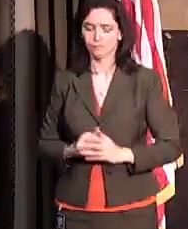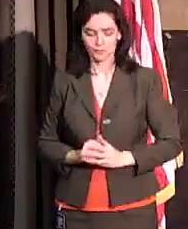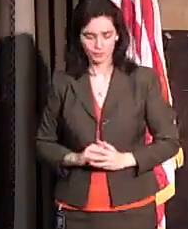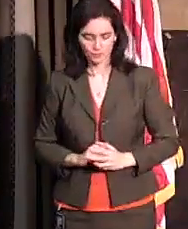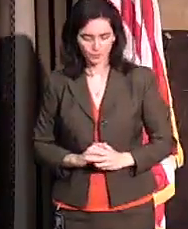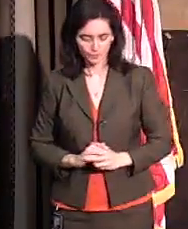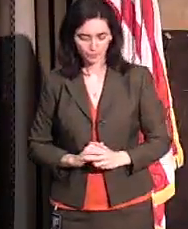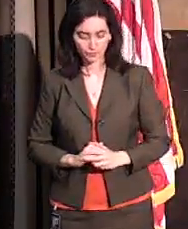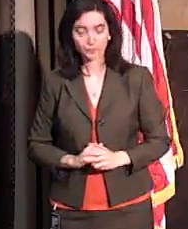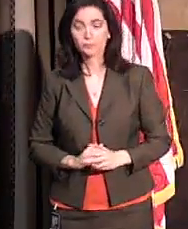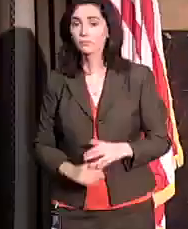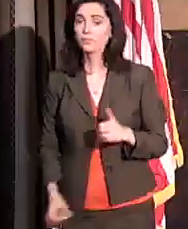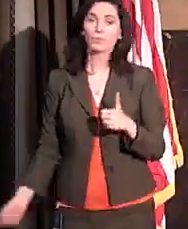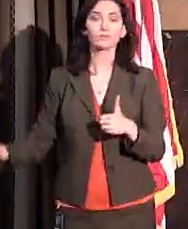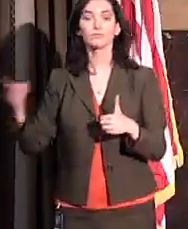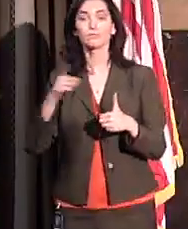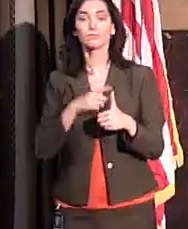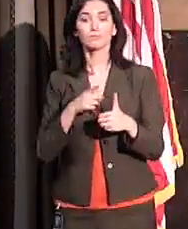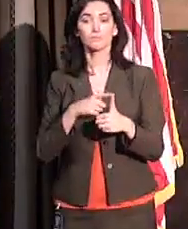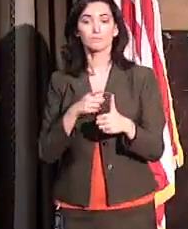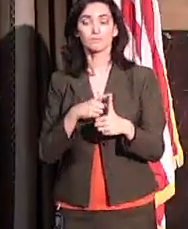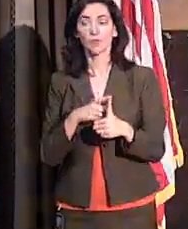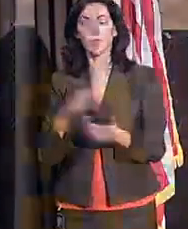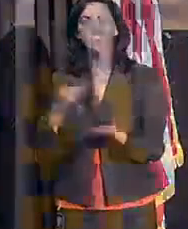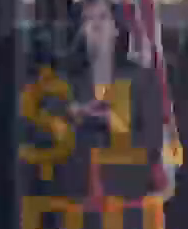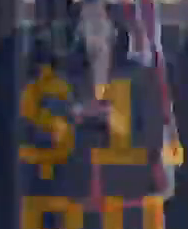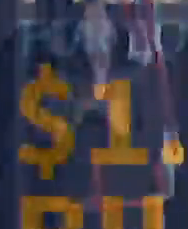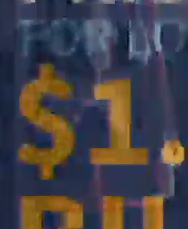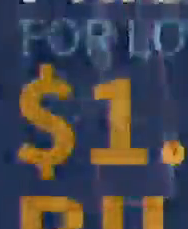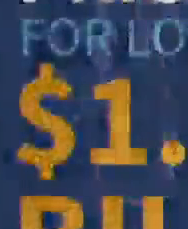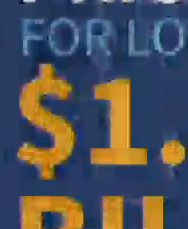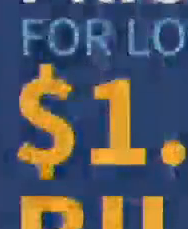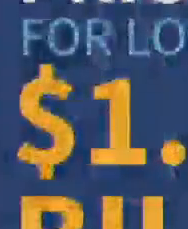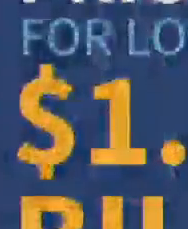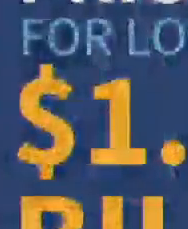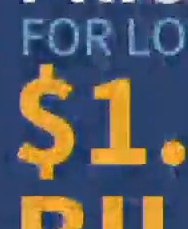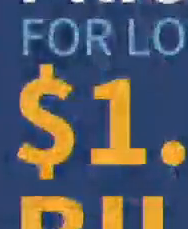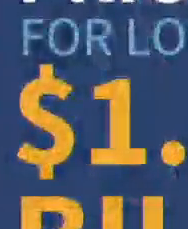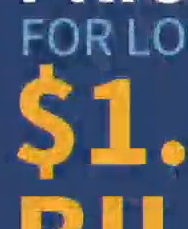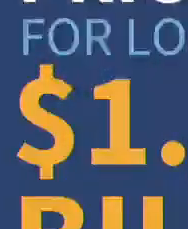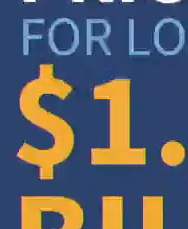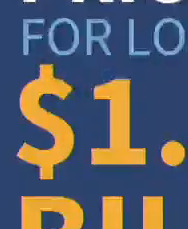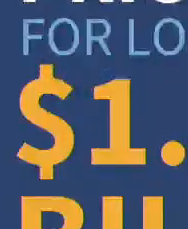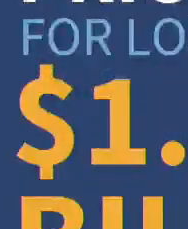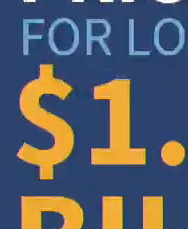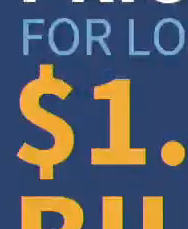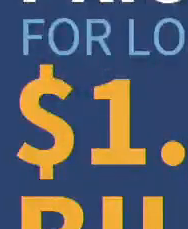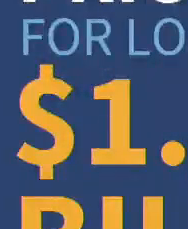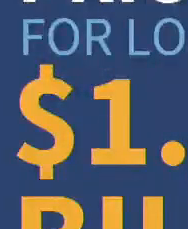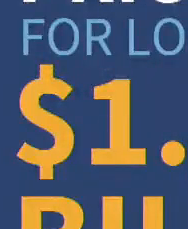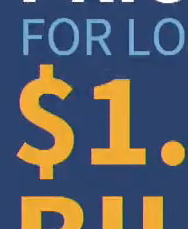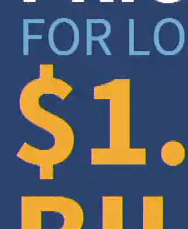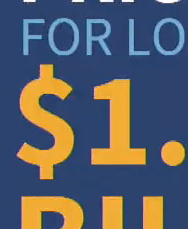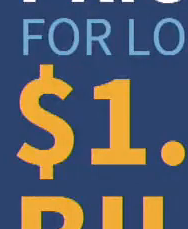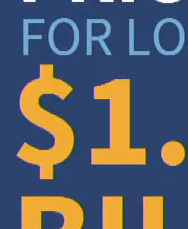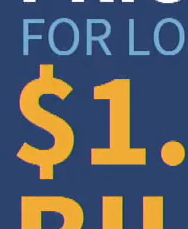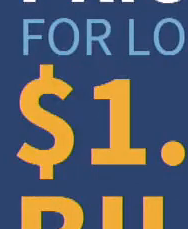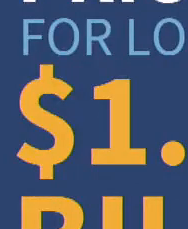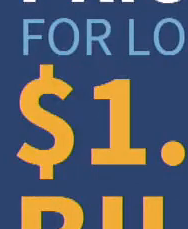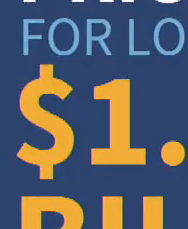First and foremost, with respect to putting these dollars to use, I am proposing that $230 million be